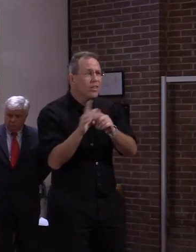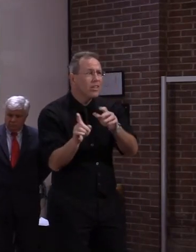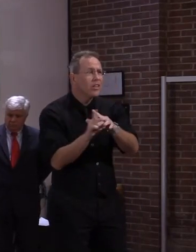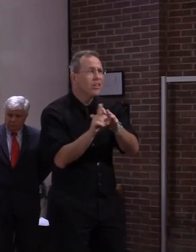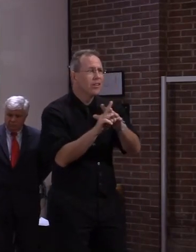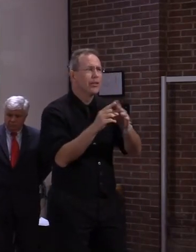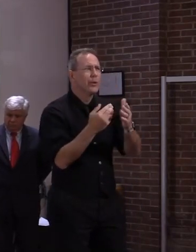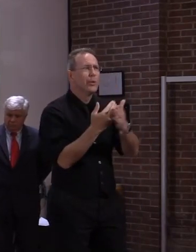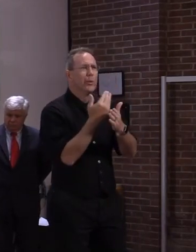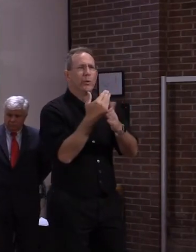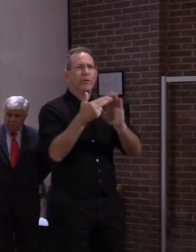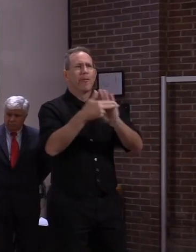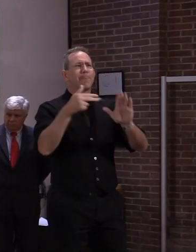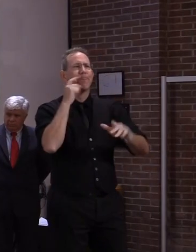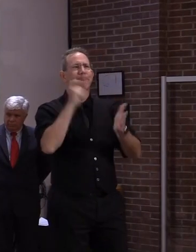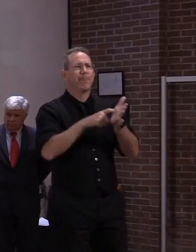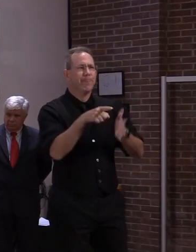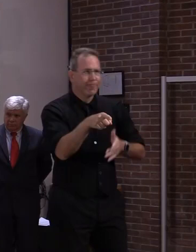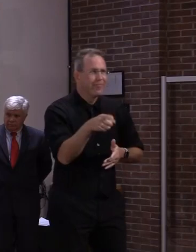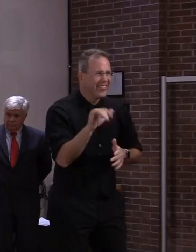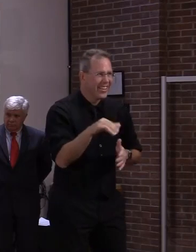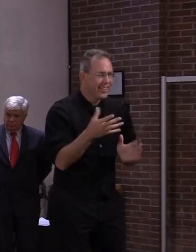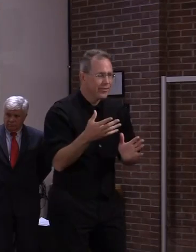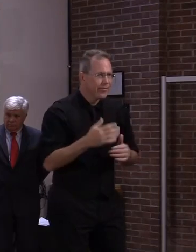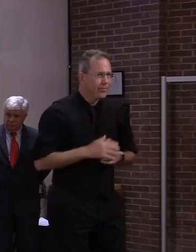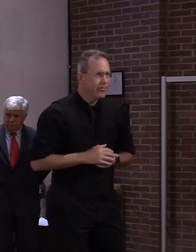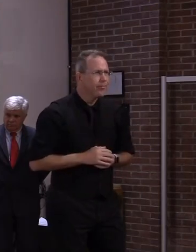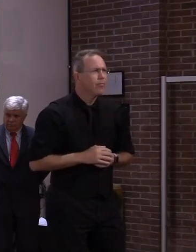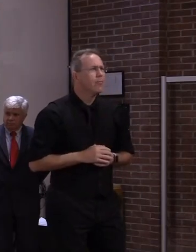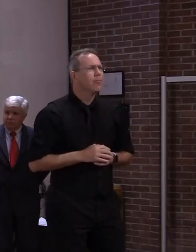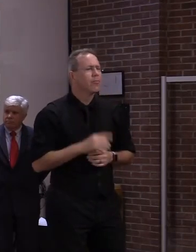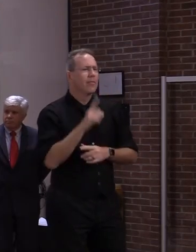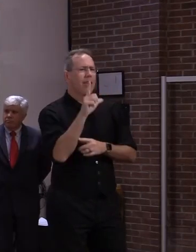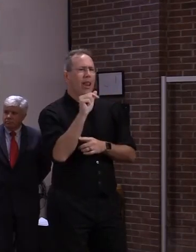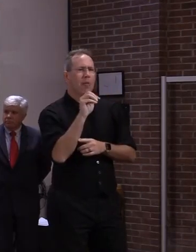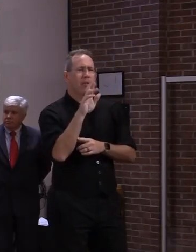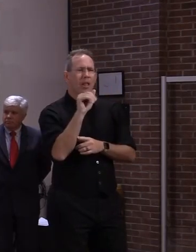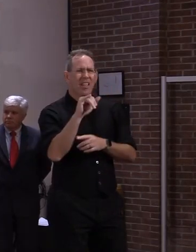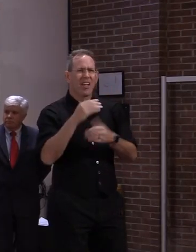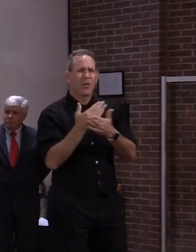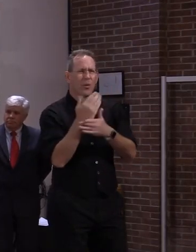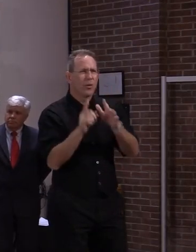variant uh if i have my notes correct has that changed